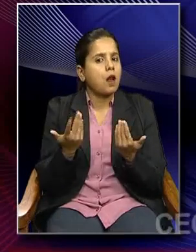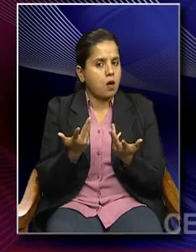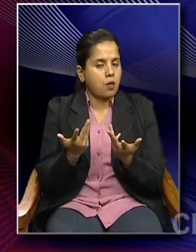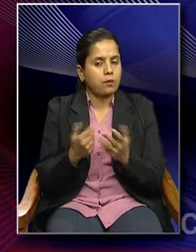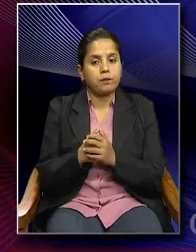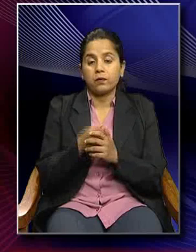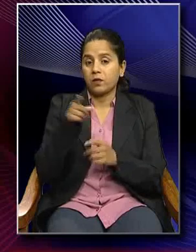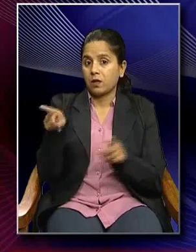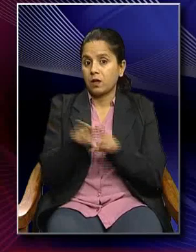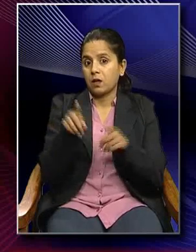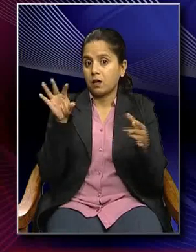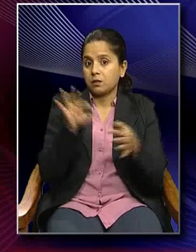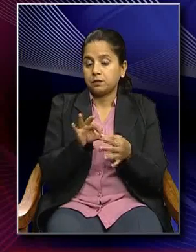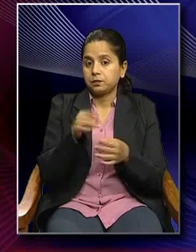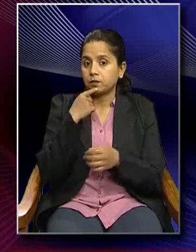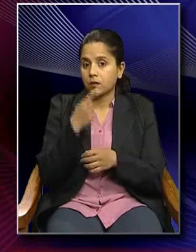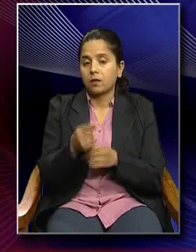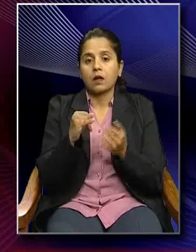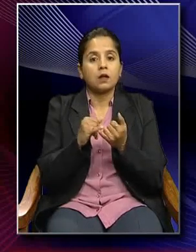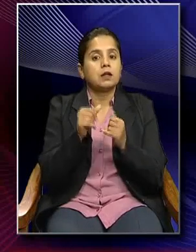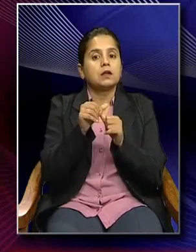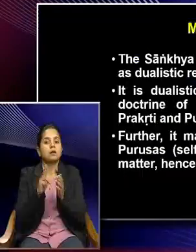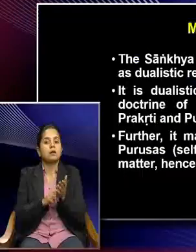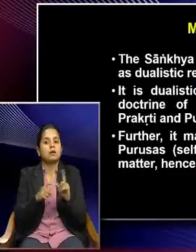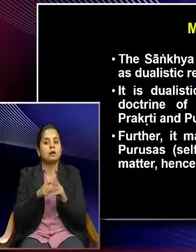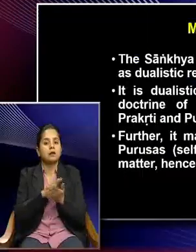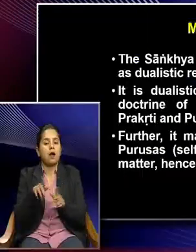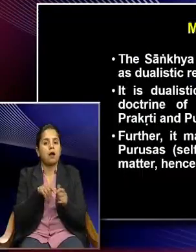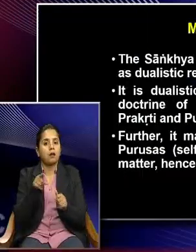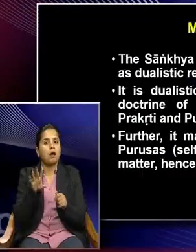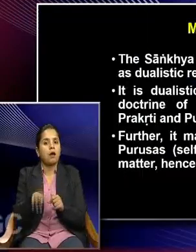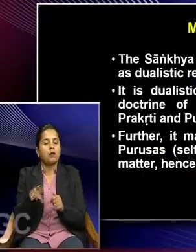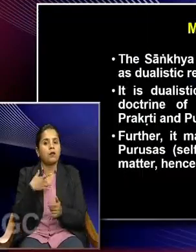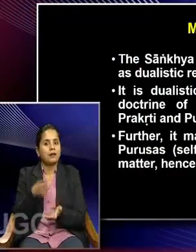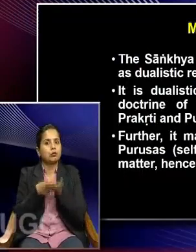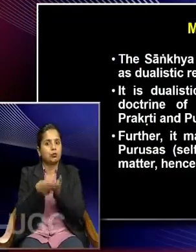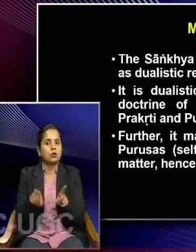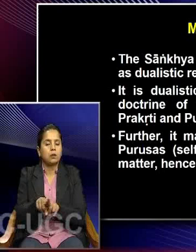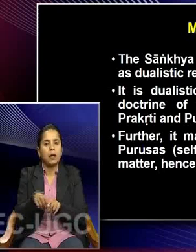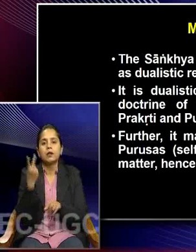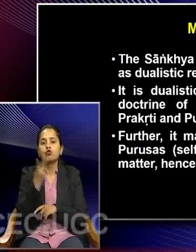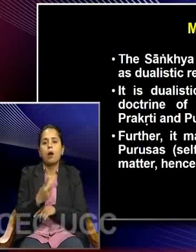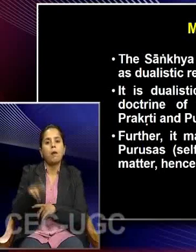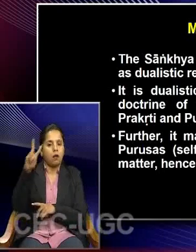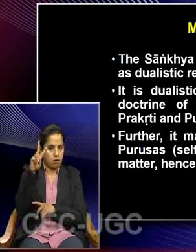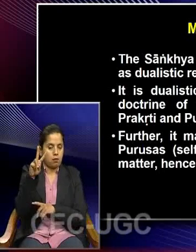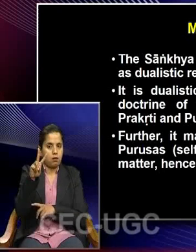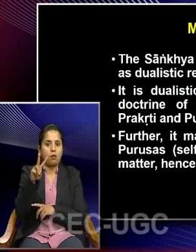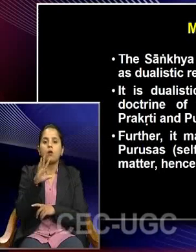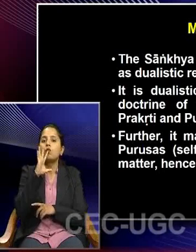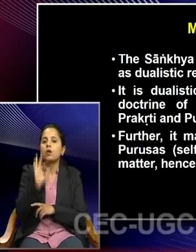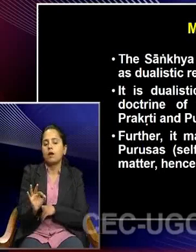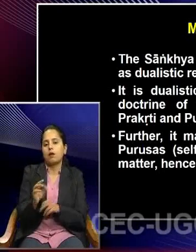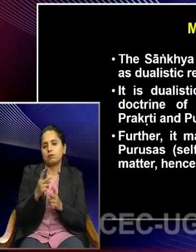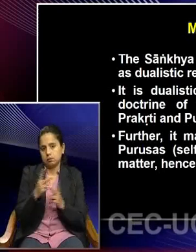So from that aspect, Sāṅkhya philosophy is regarded as a dualist realism.